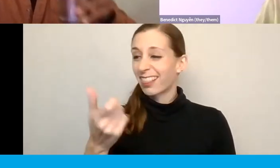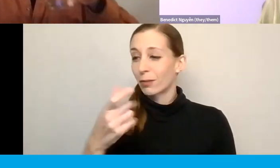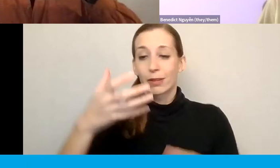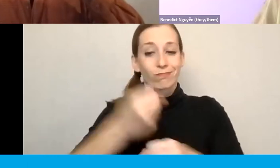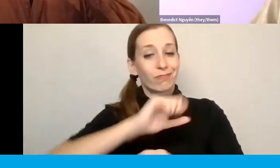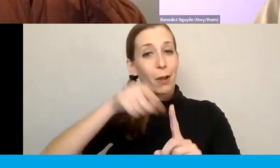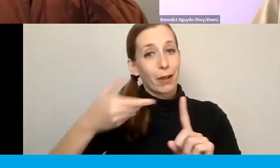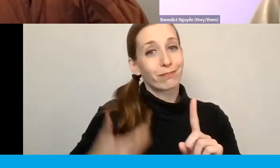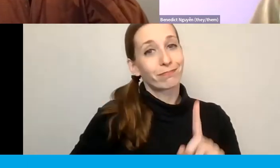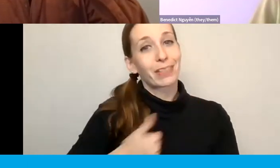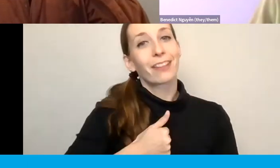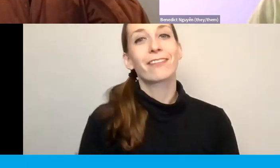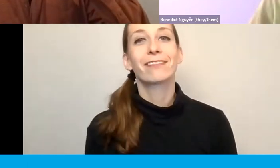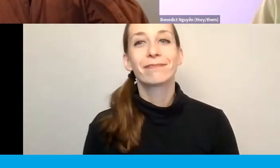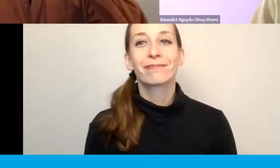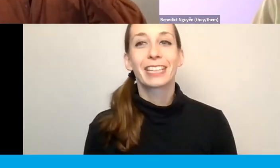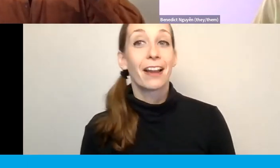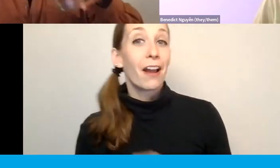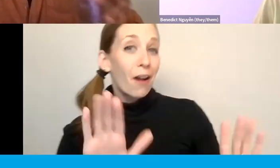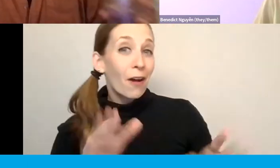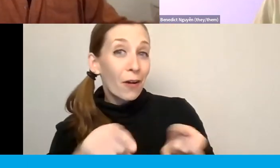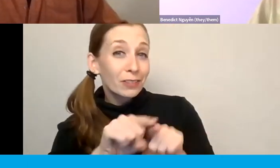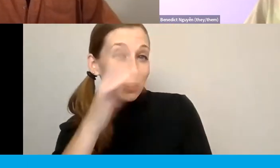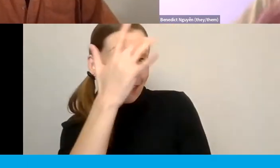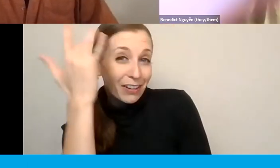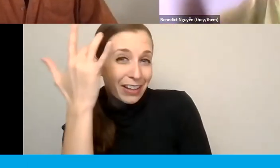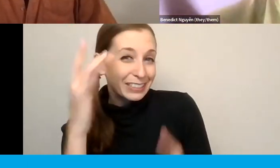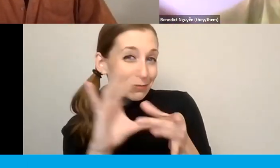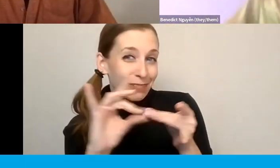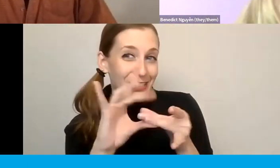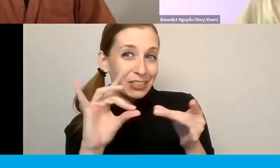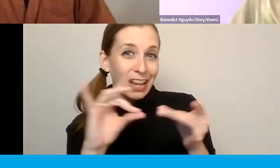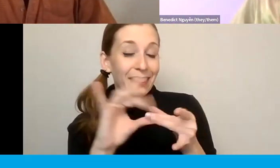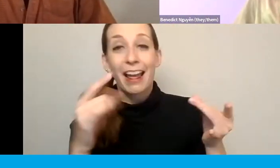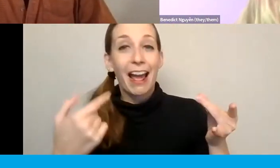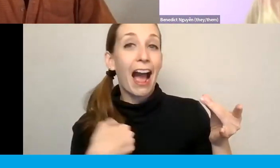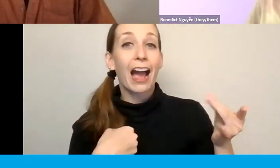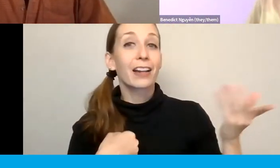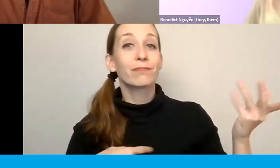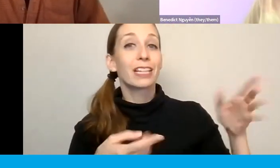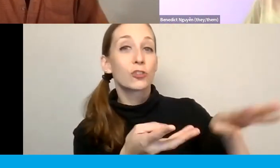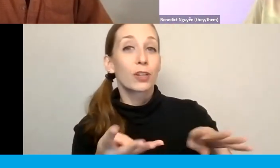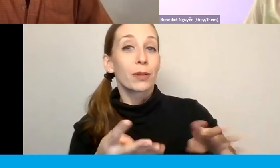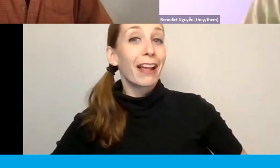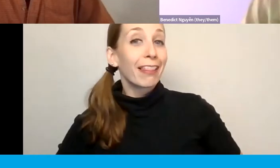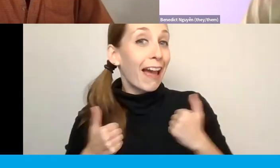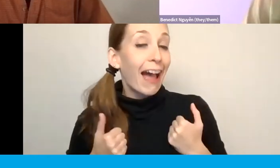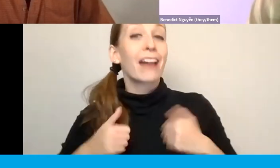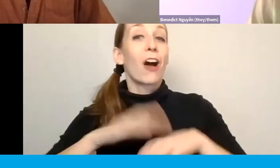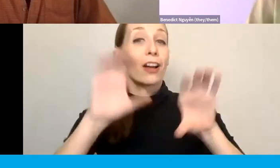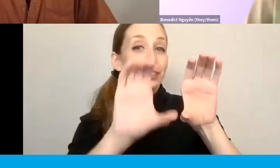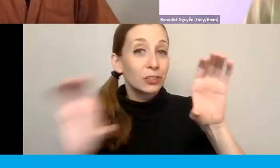Great. I forgot to mention that I'm broadcasting through the Zoom from the South Bronx, New